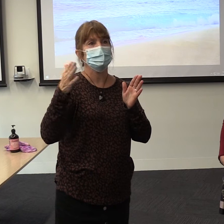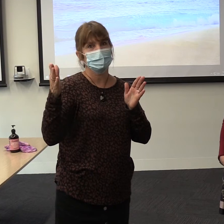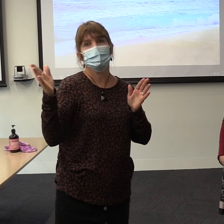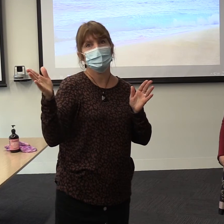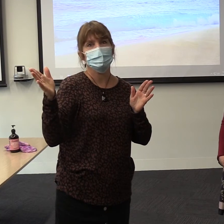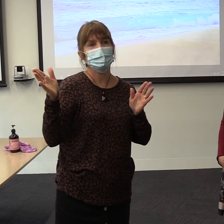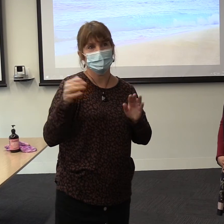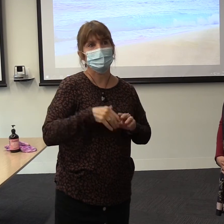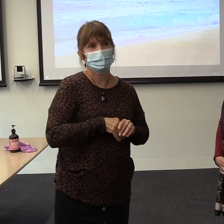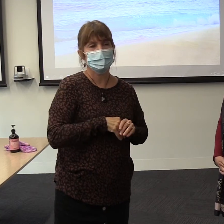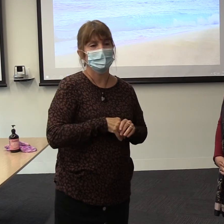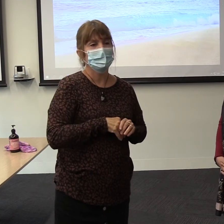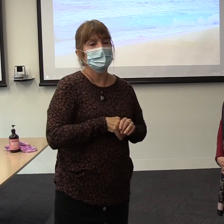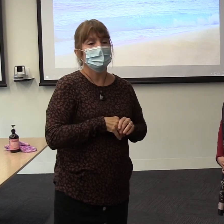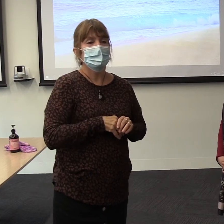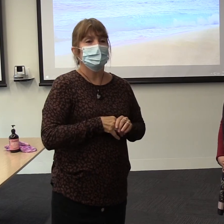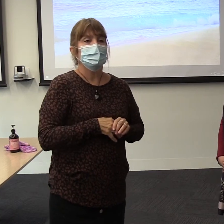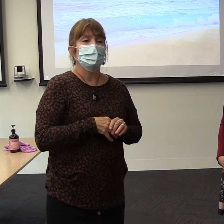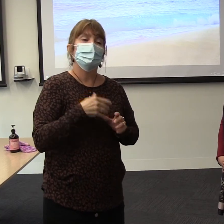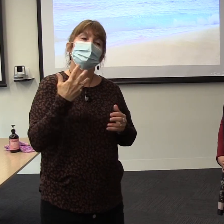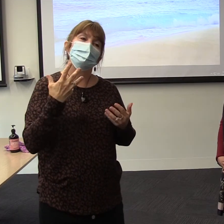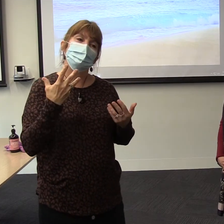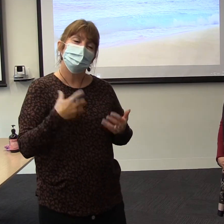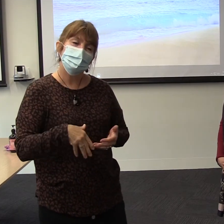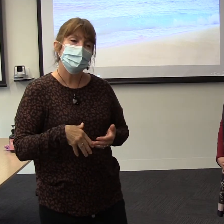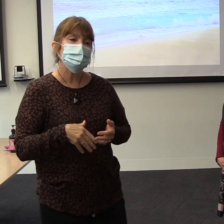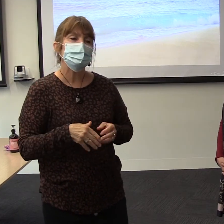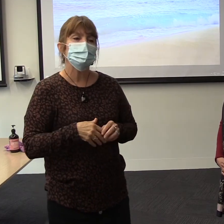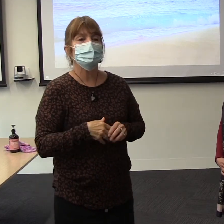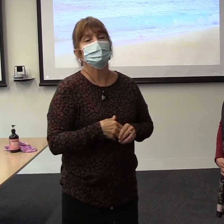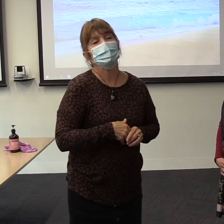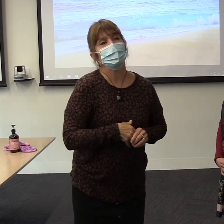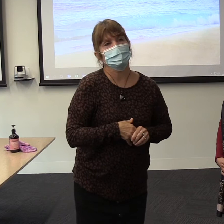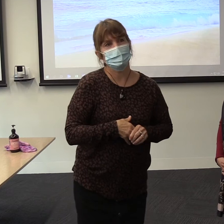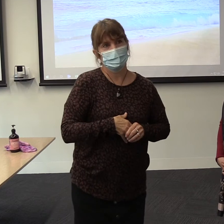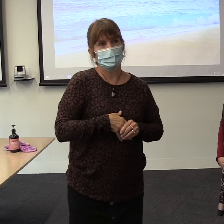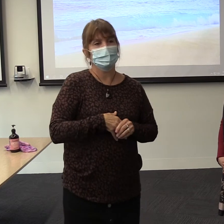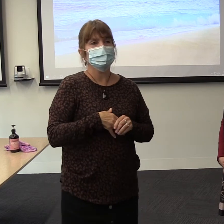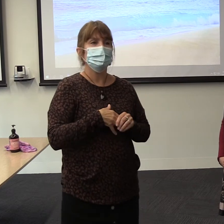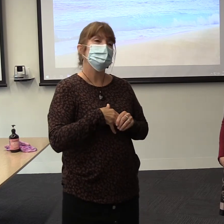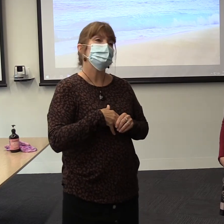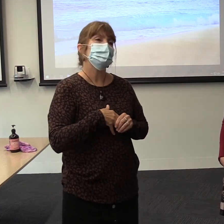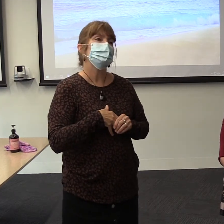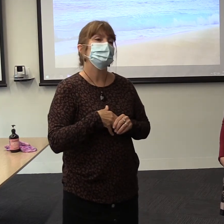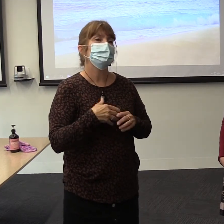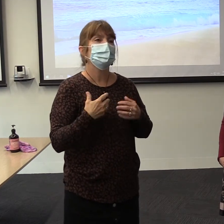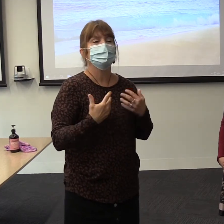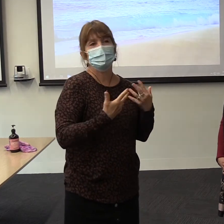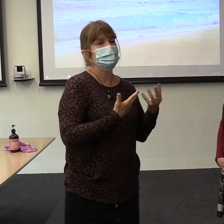kind of ratio. Okay, and the last one is called compassionate breathing. So this is something that you can't really